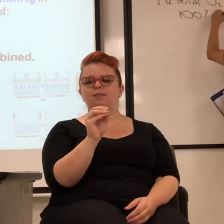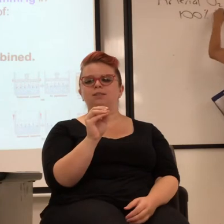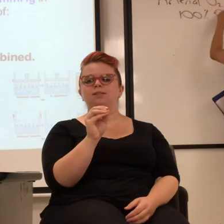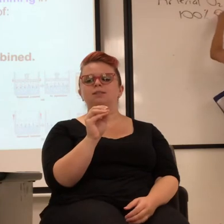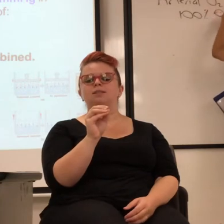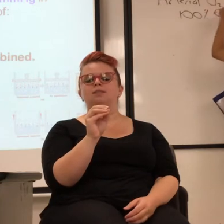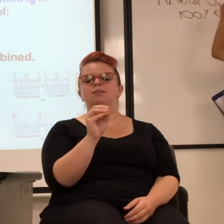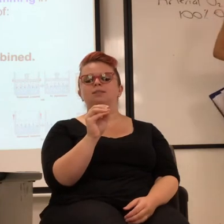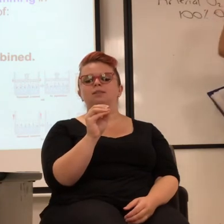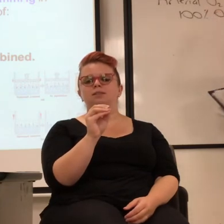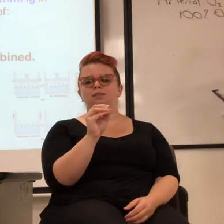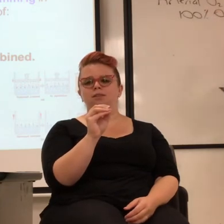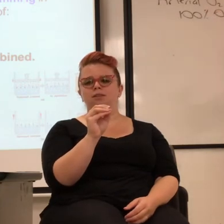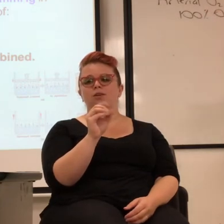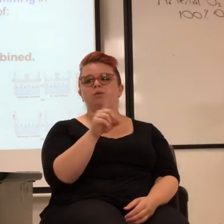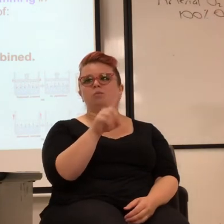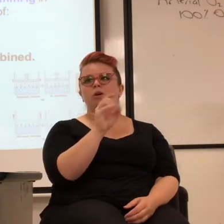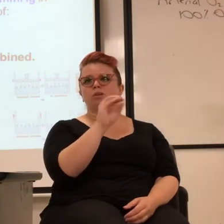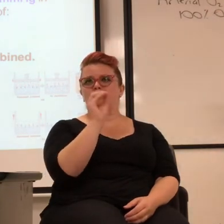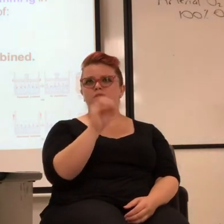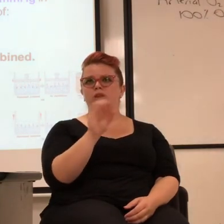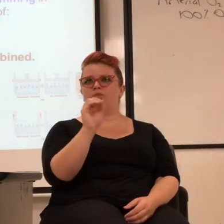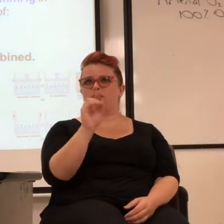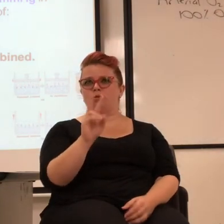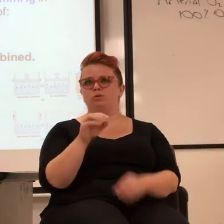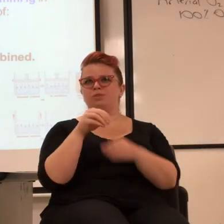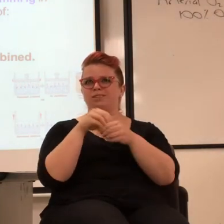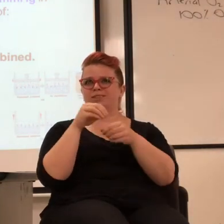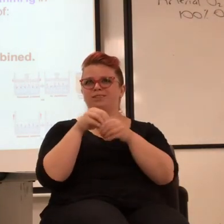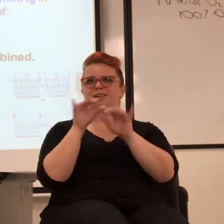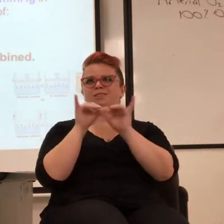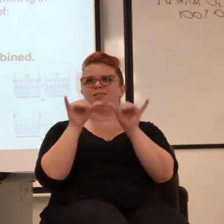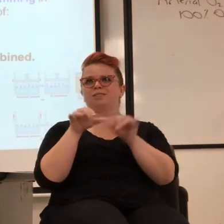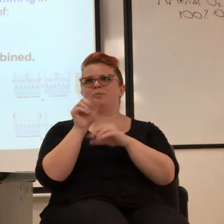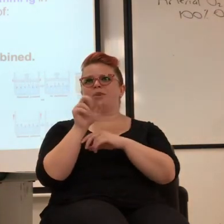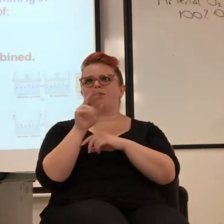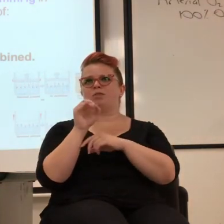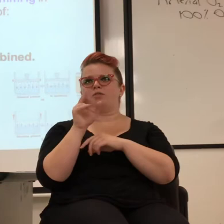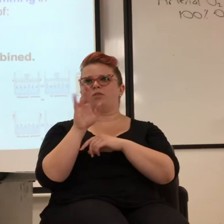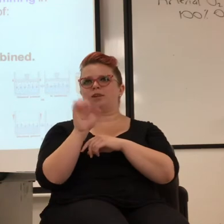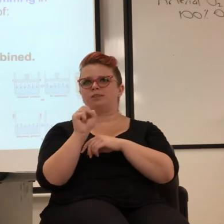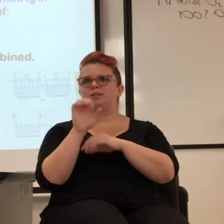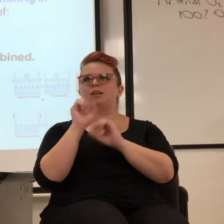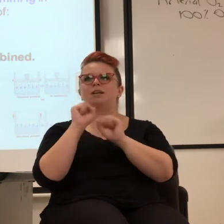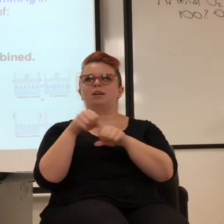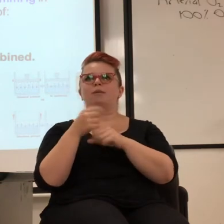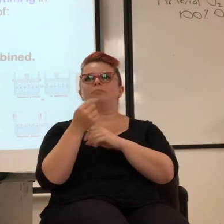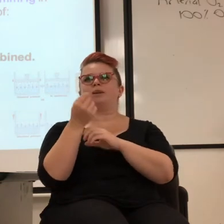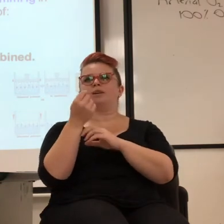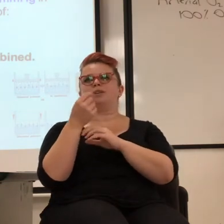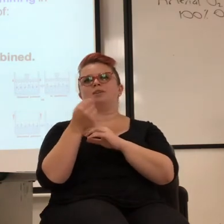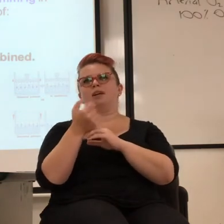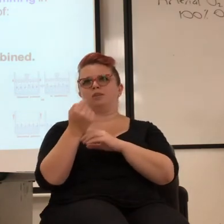of O2 in the systemic arteries can be expressed in different ways. Now, I've been